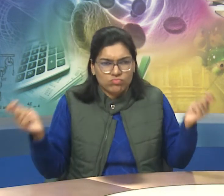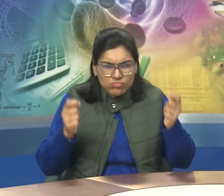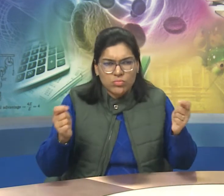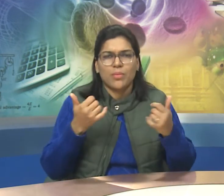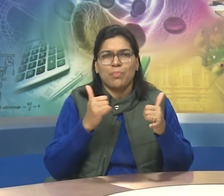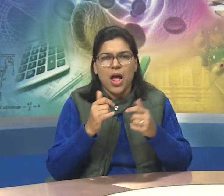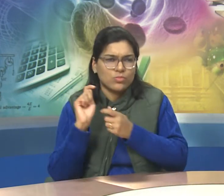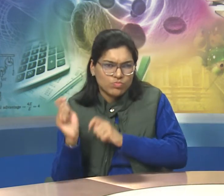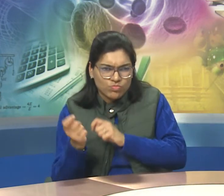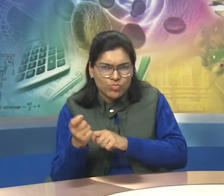mind